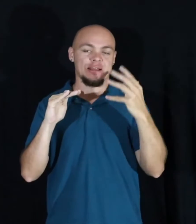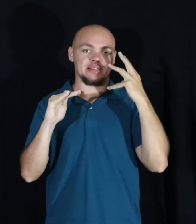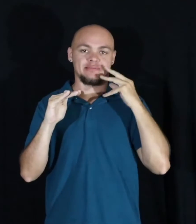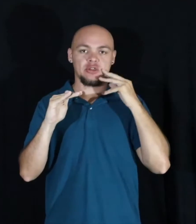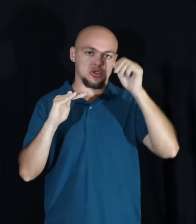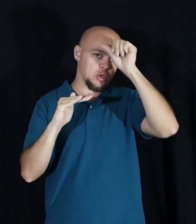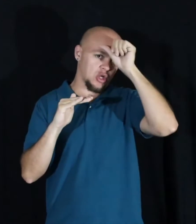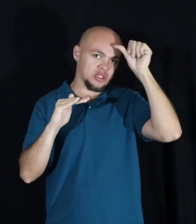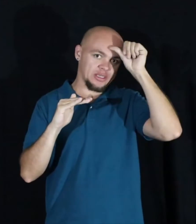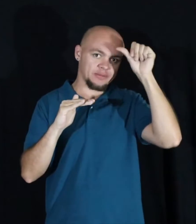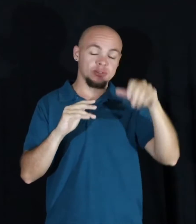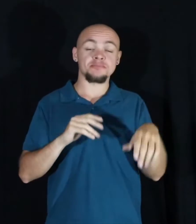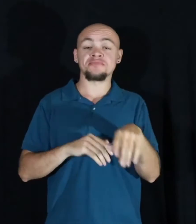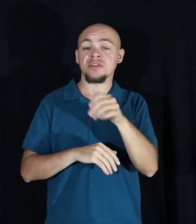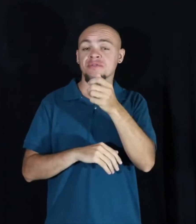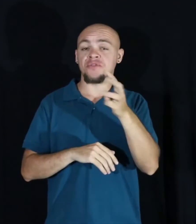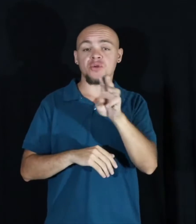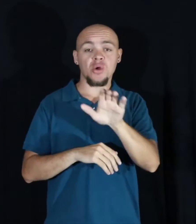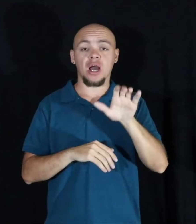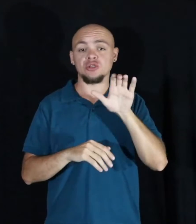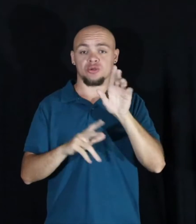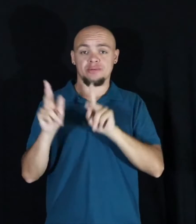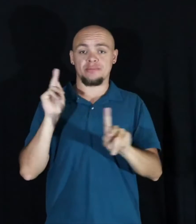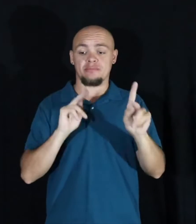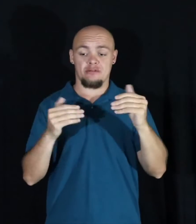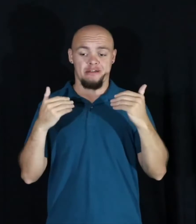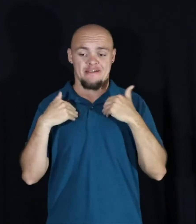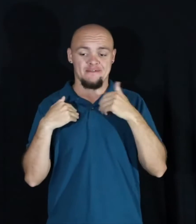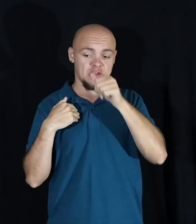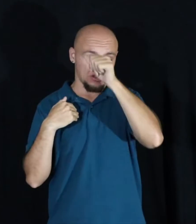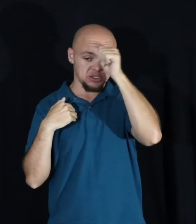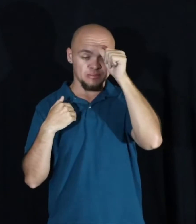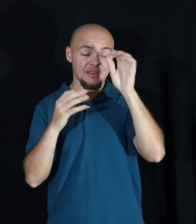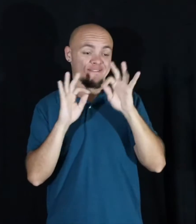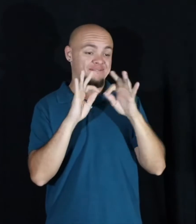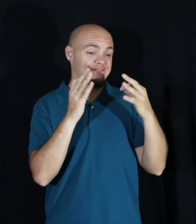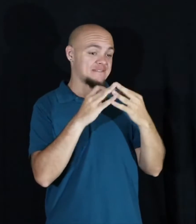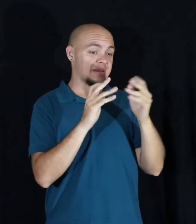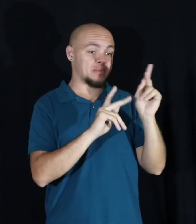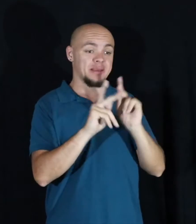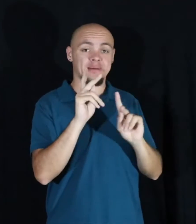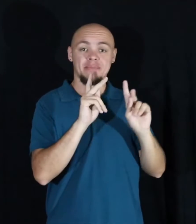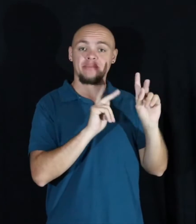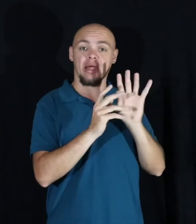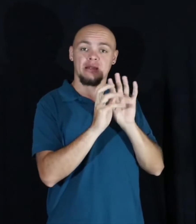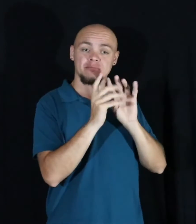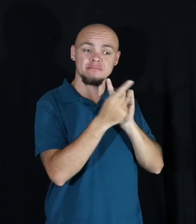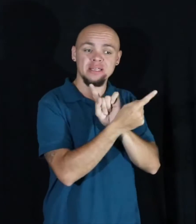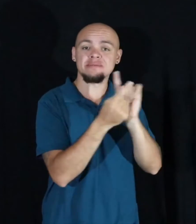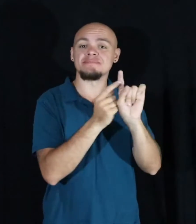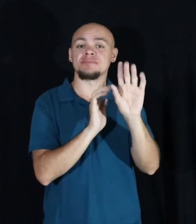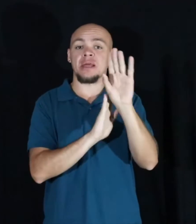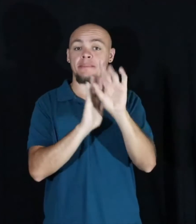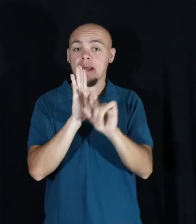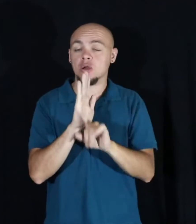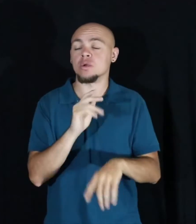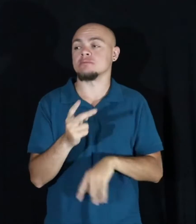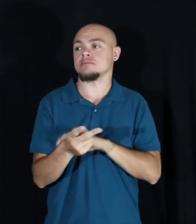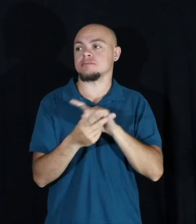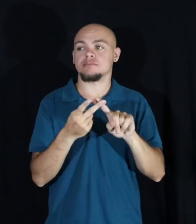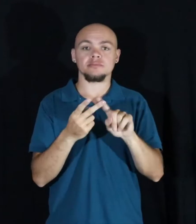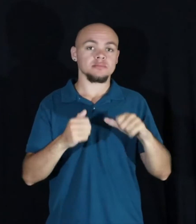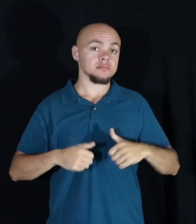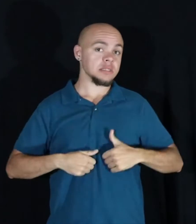hundreds of people with Alzheimer's and hundreds of family members. And though they all come from different backgrounds and different